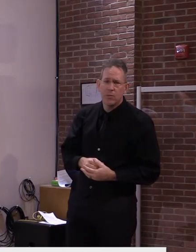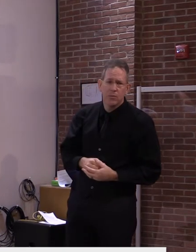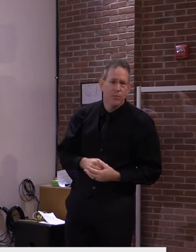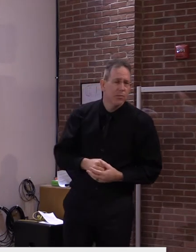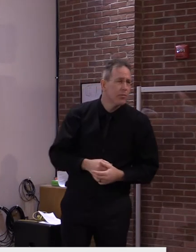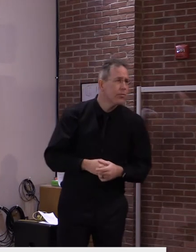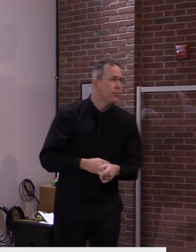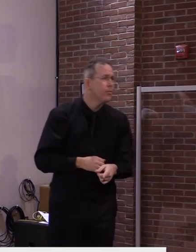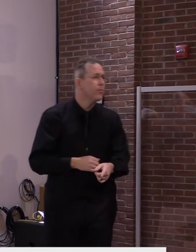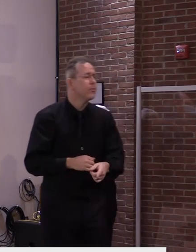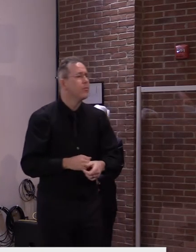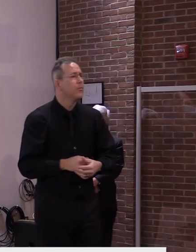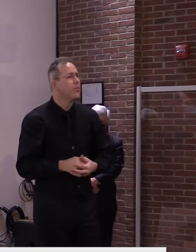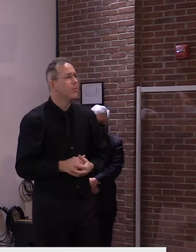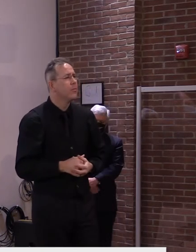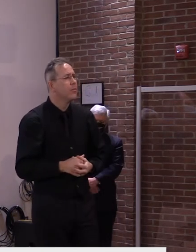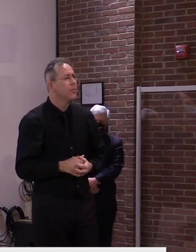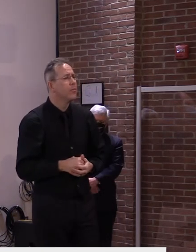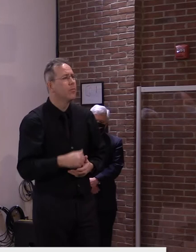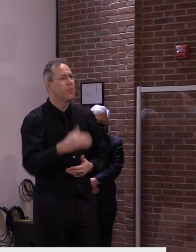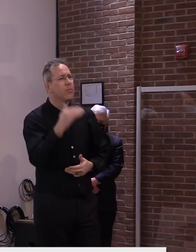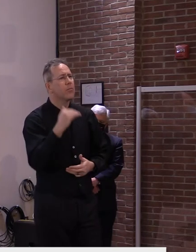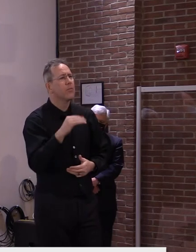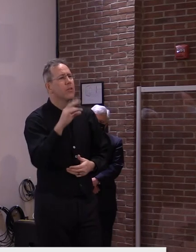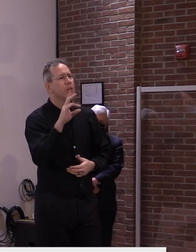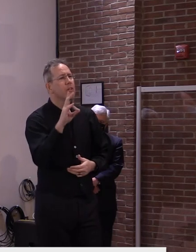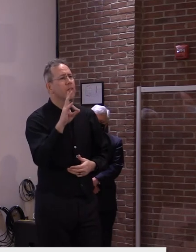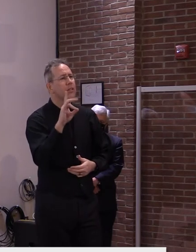Andrea, 7 days.